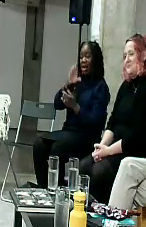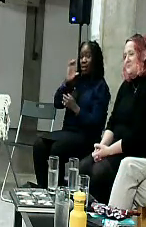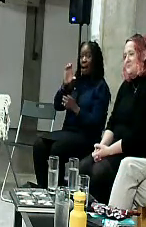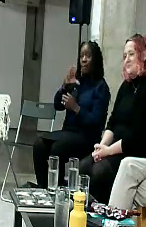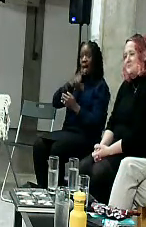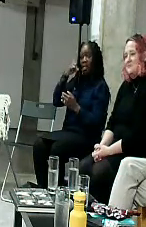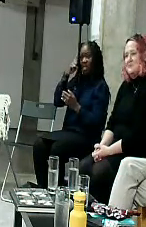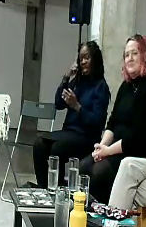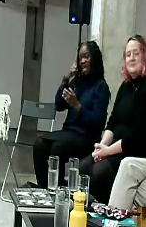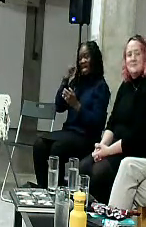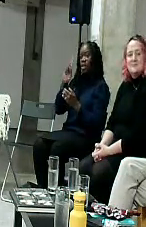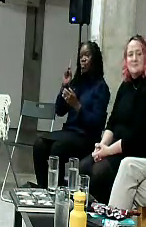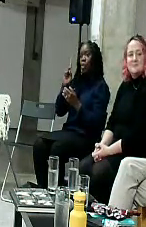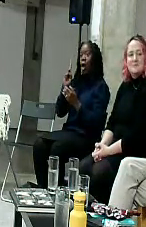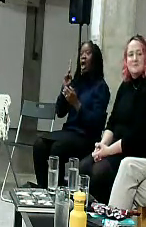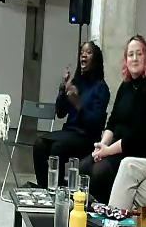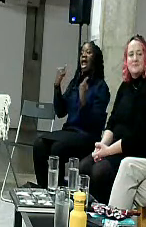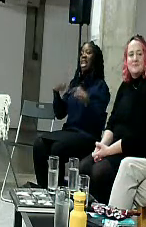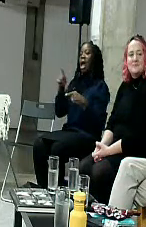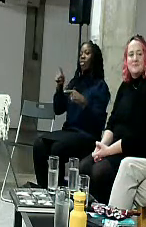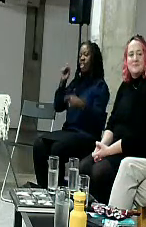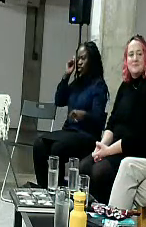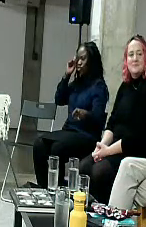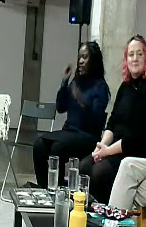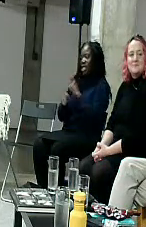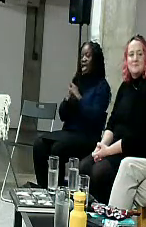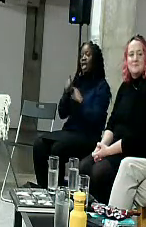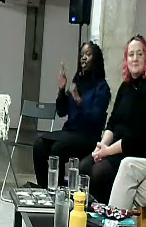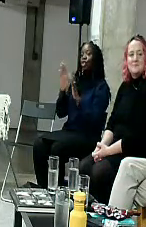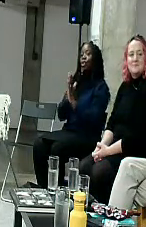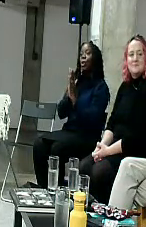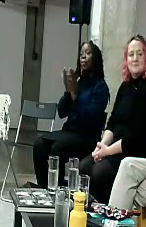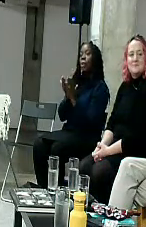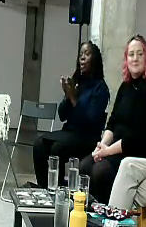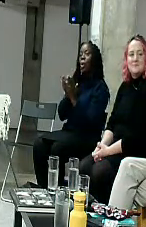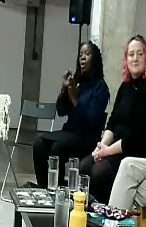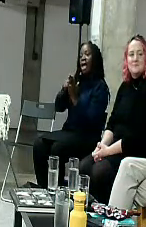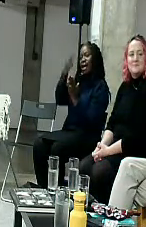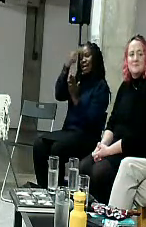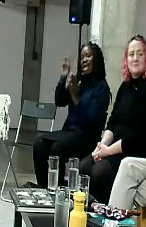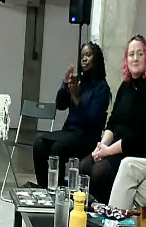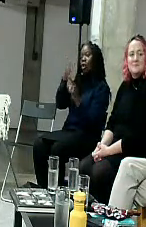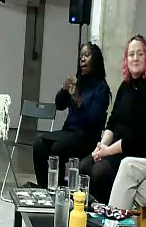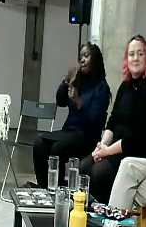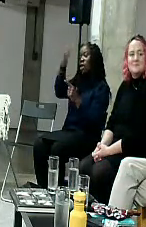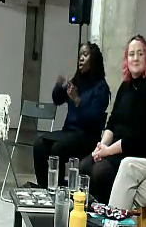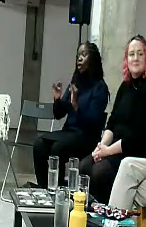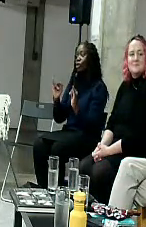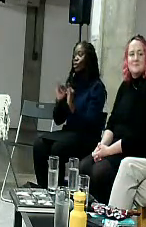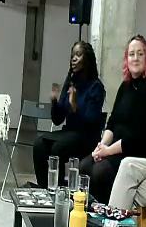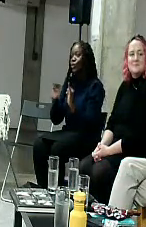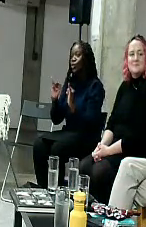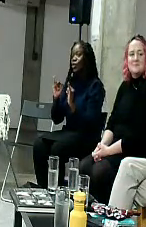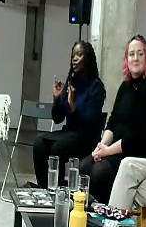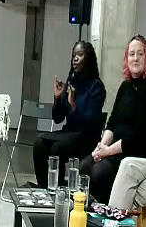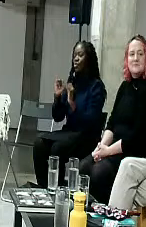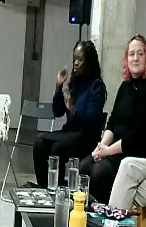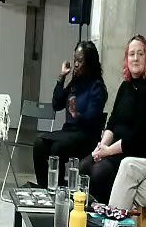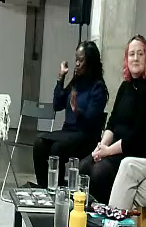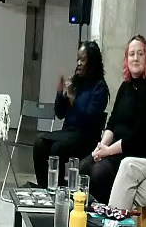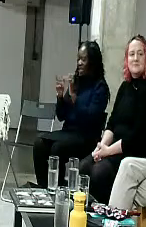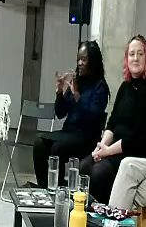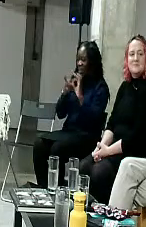of the book, Let This Radicalise You, and that chapter is called Beyond Doom, Radical Collective